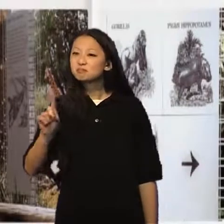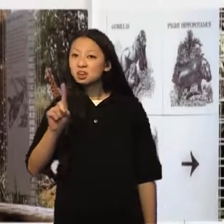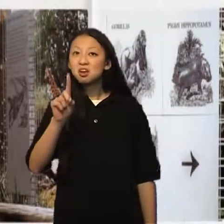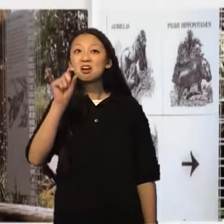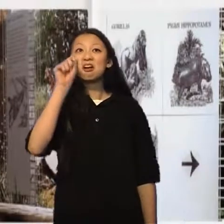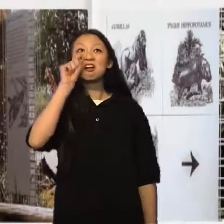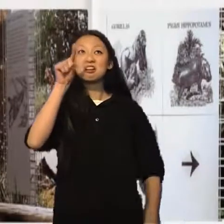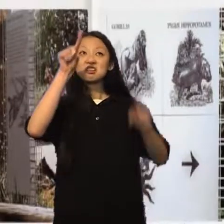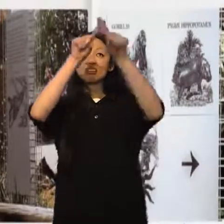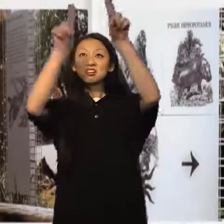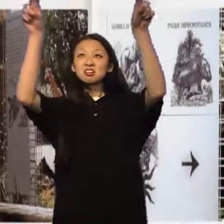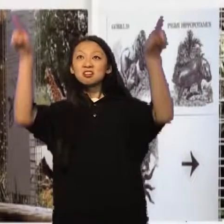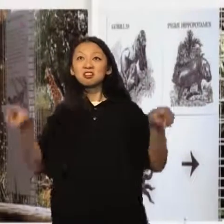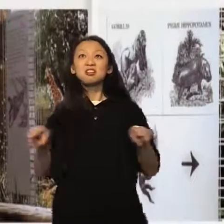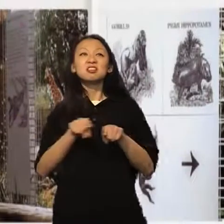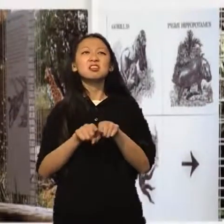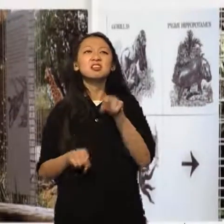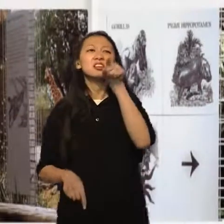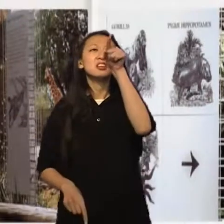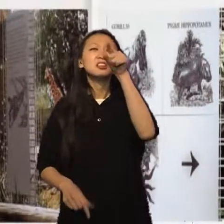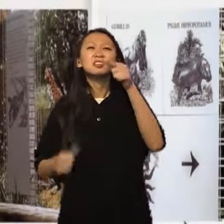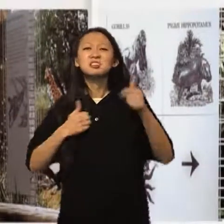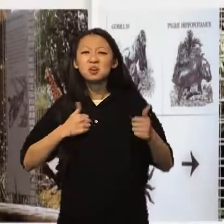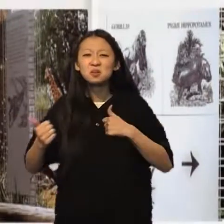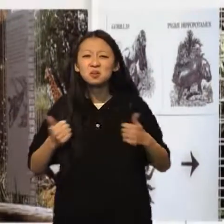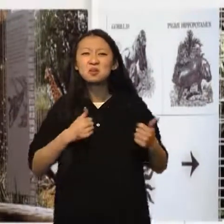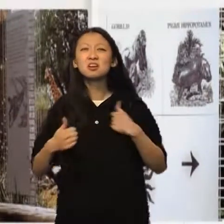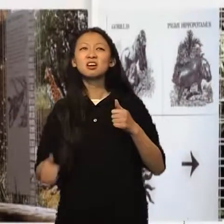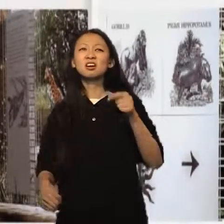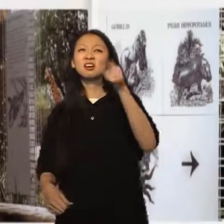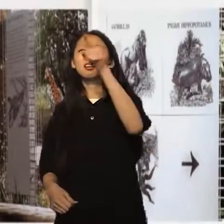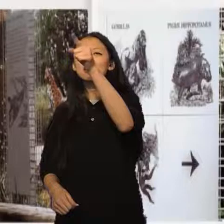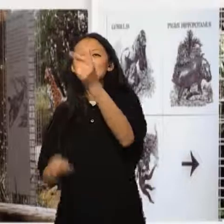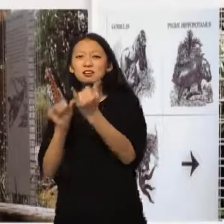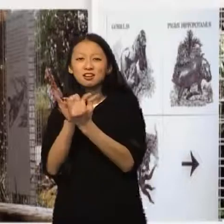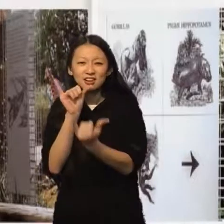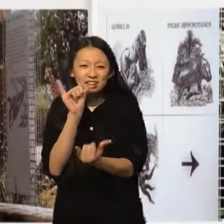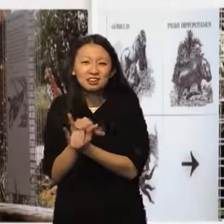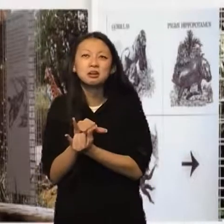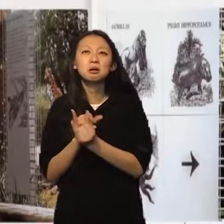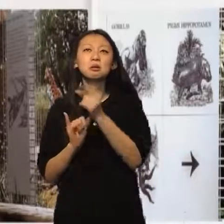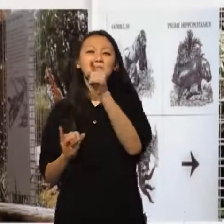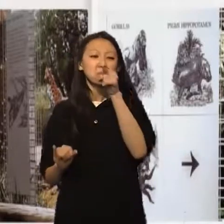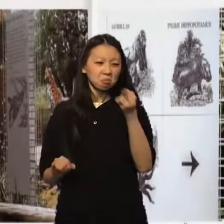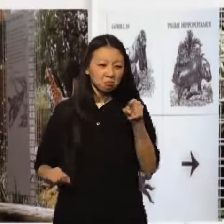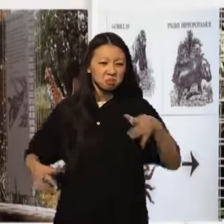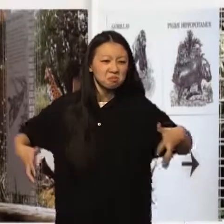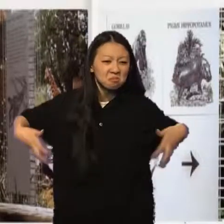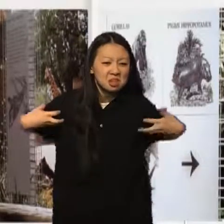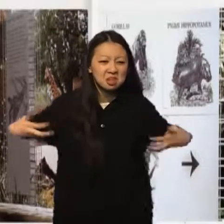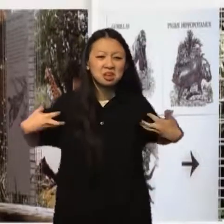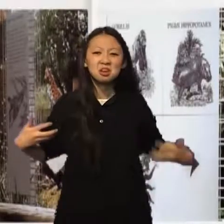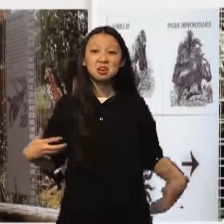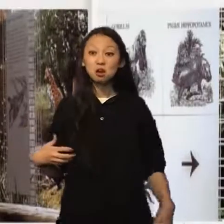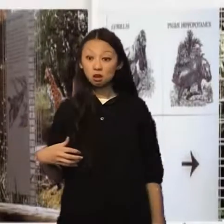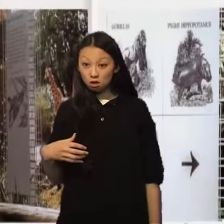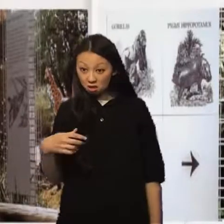find the monkeys, so she goes to the sign that says gorillas, hippopotamus,